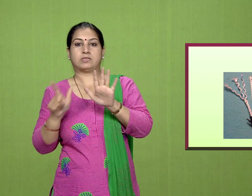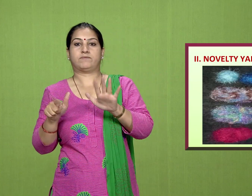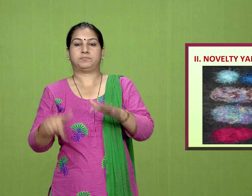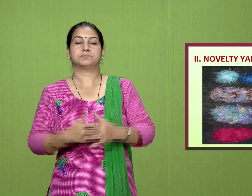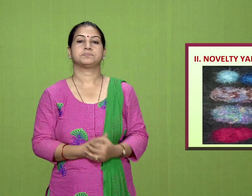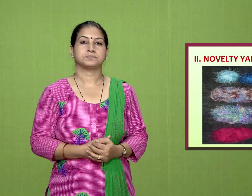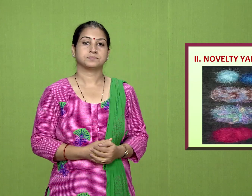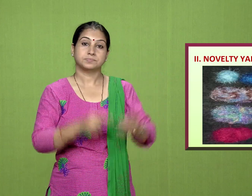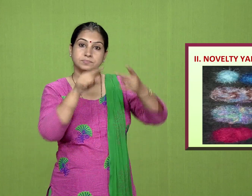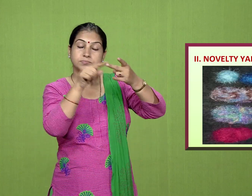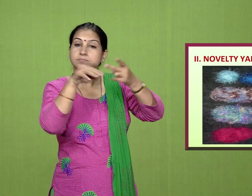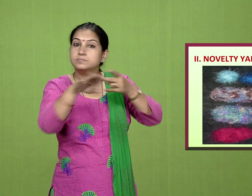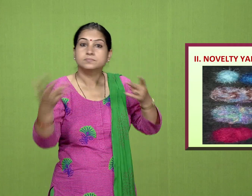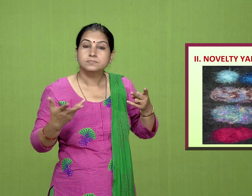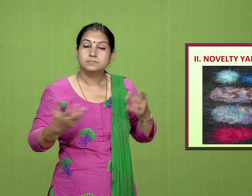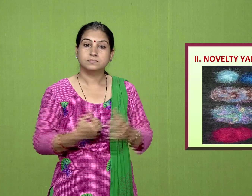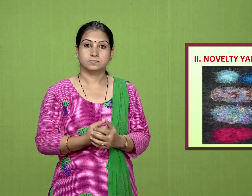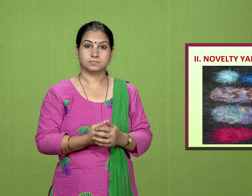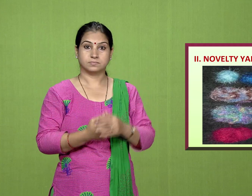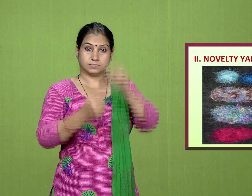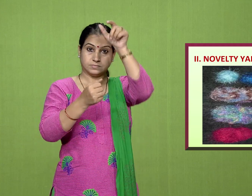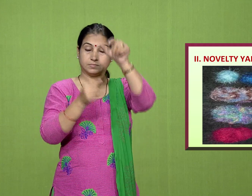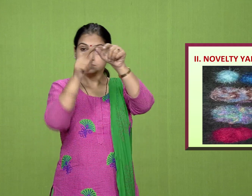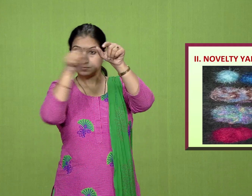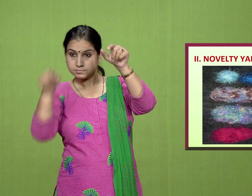the second category is that of the novelty yarns.